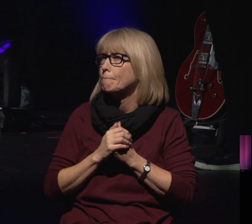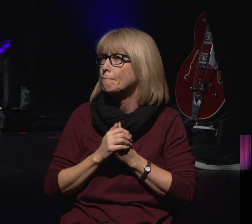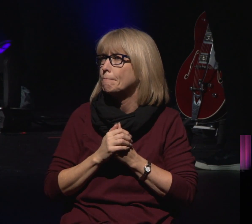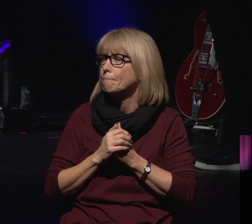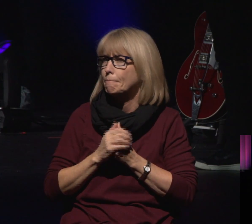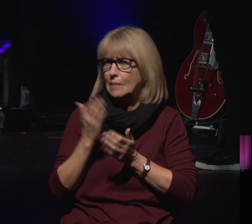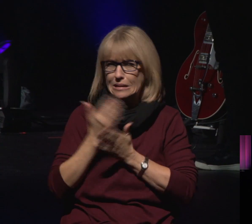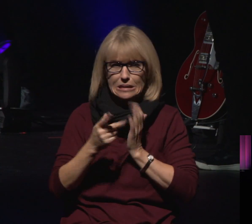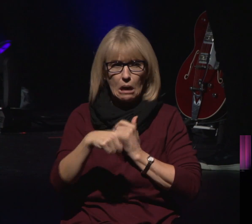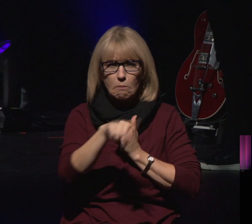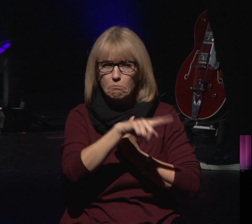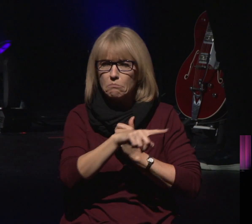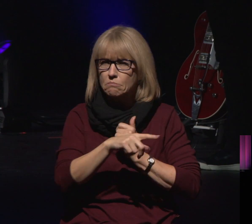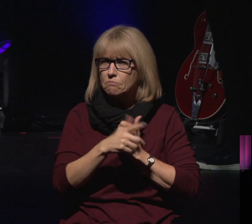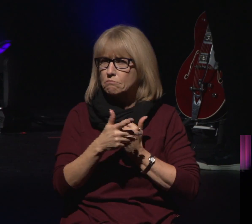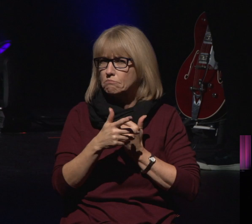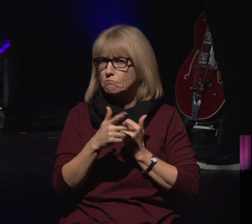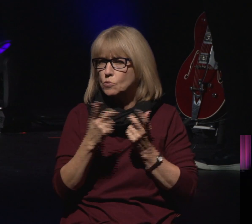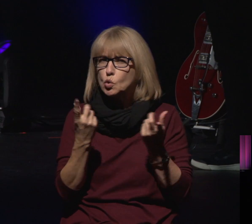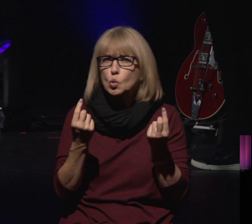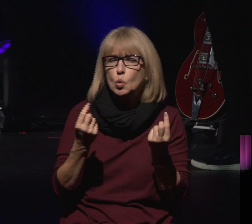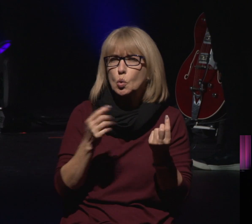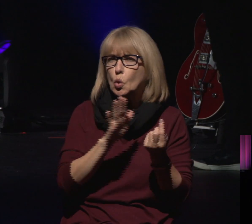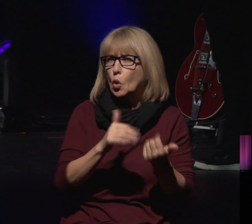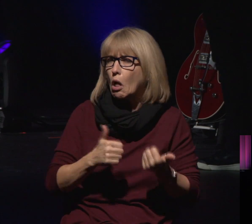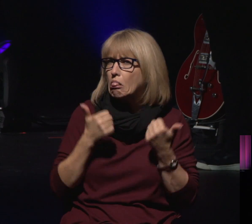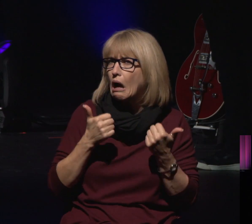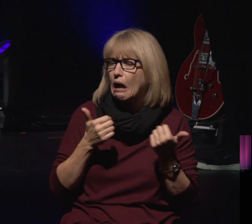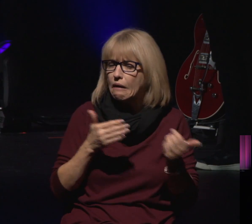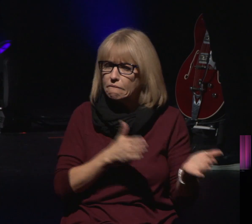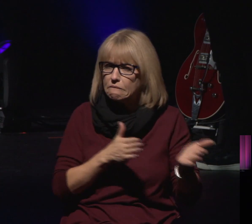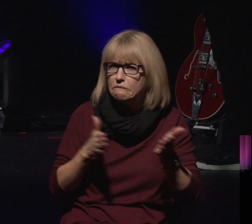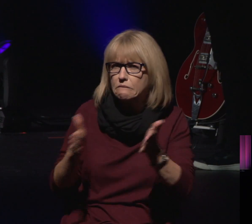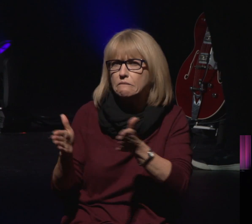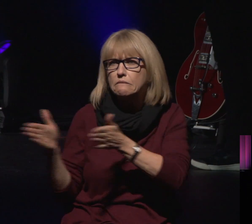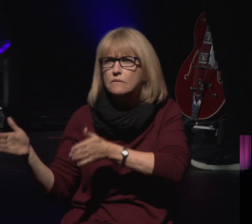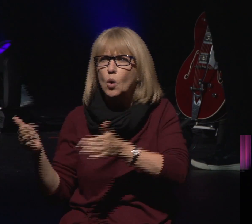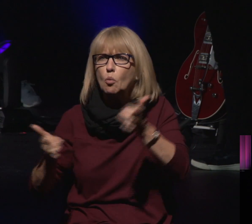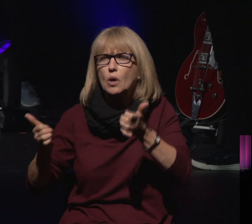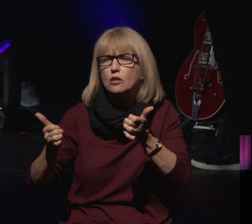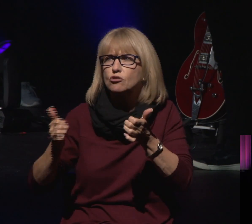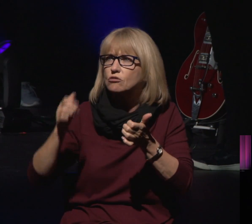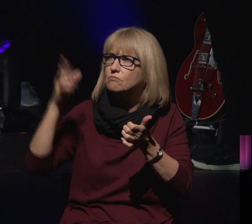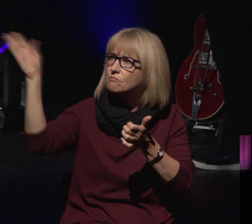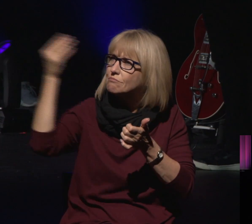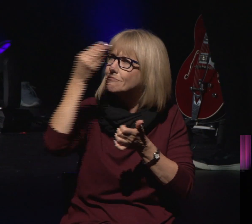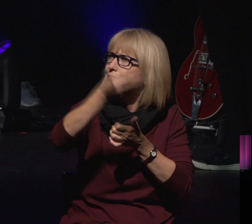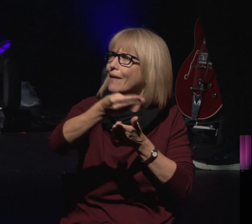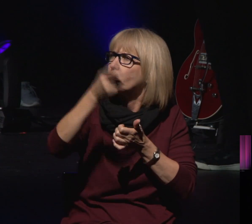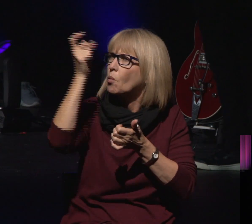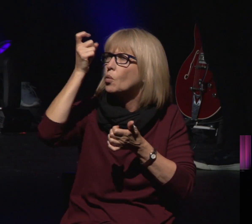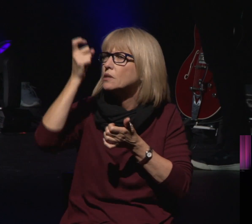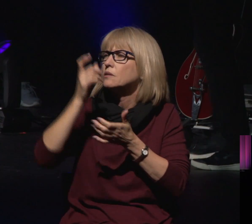Some are struggling with purpose and meaning and direction. And God, we need your wisdom.